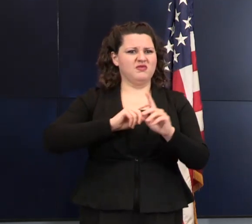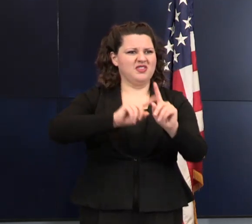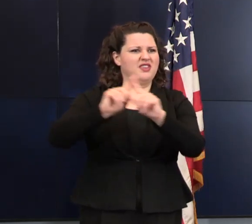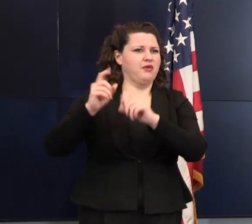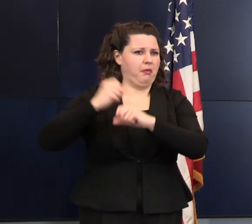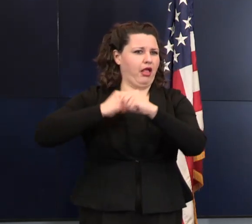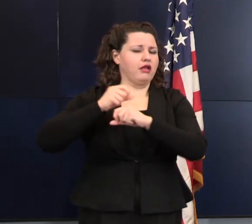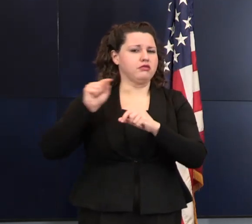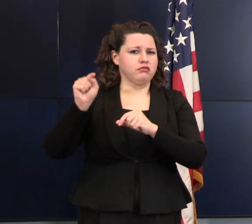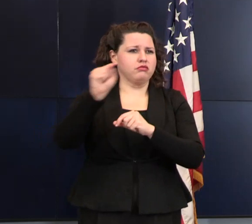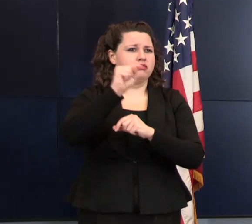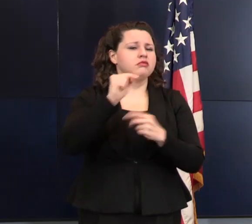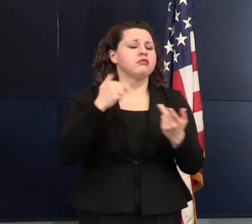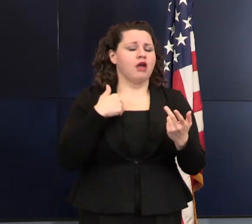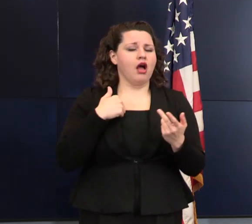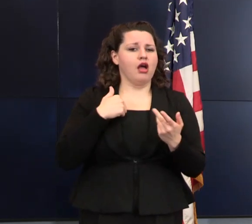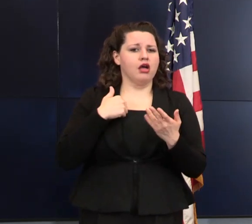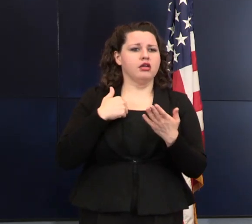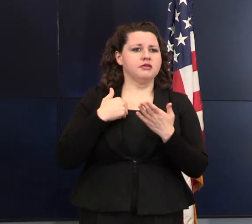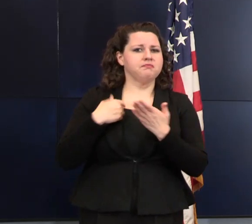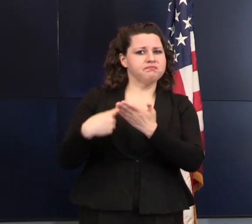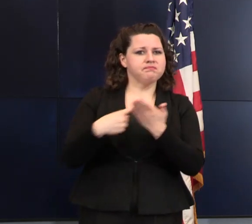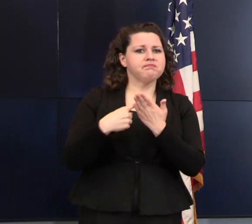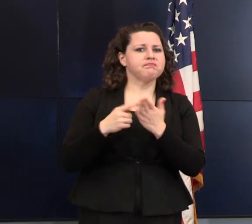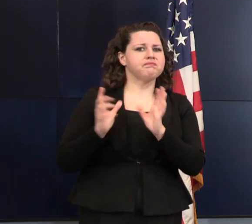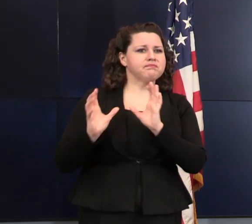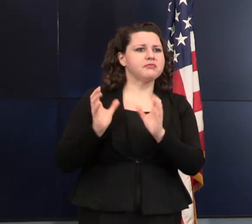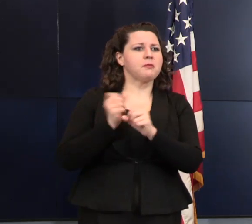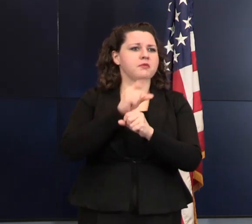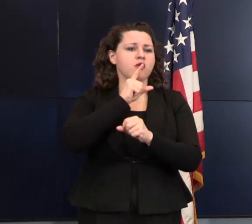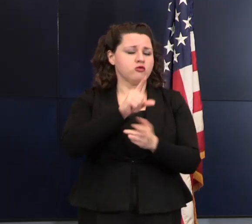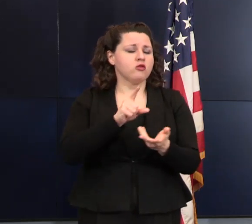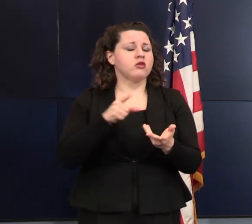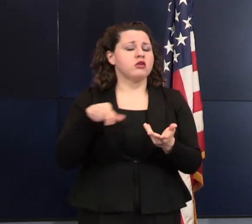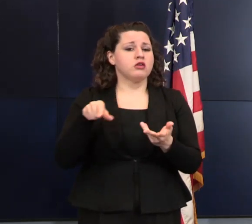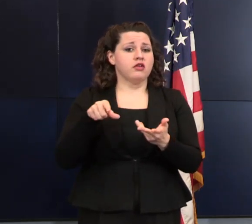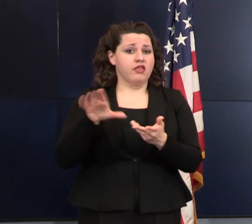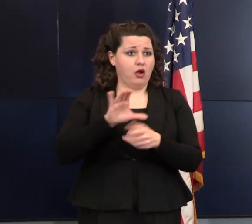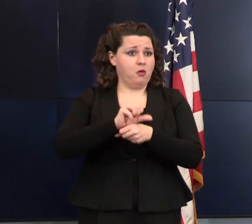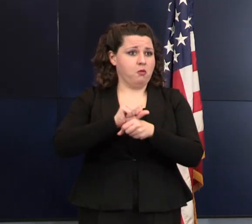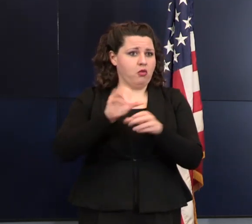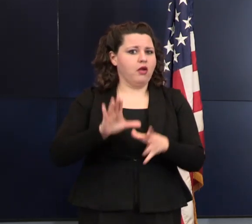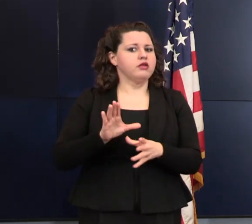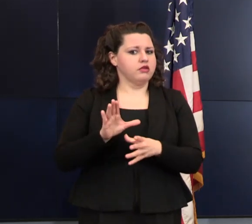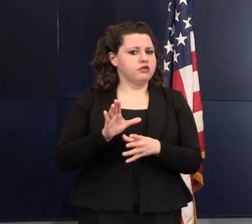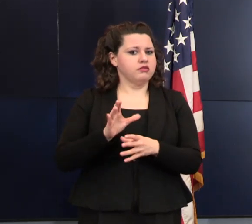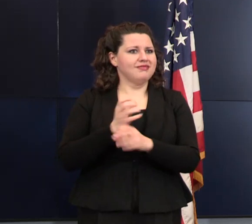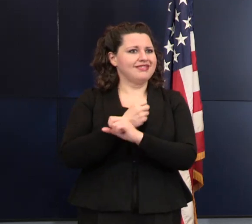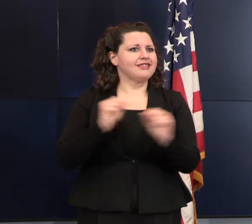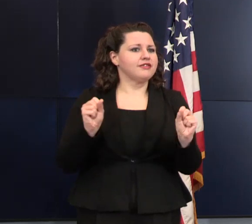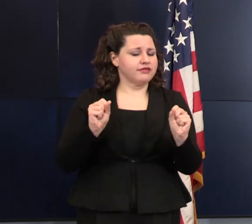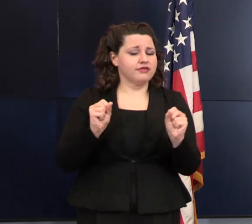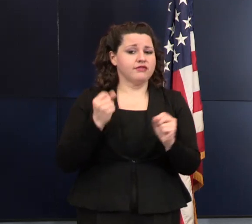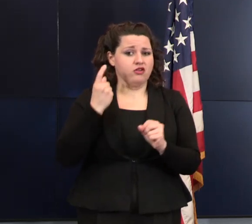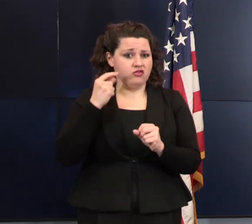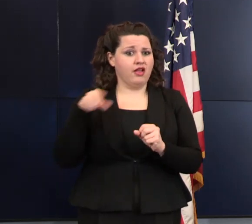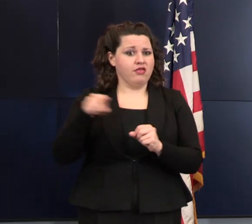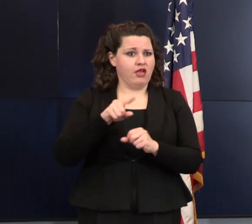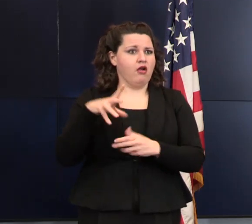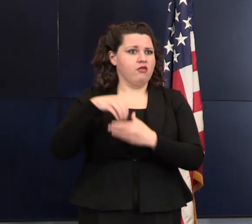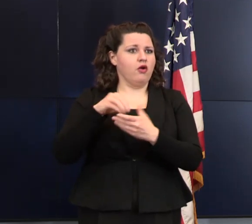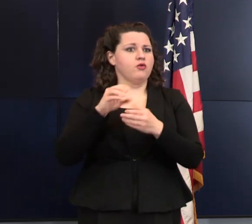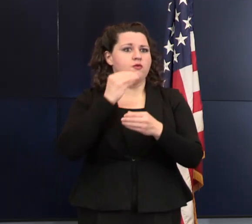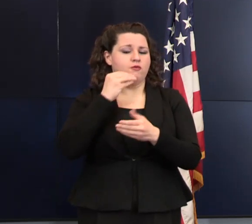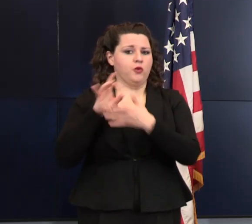plants just to talk about making sure that they're keeping their employees safe, that we understand they're a part of the food chain